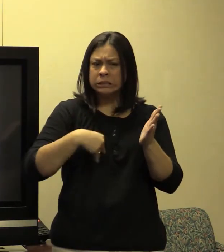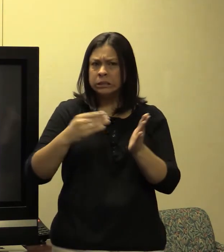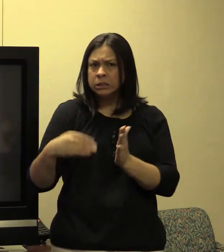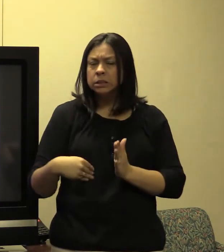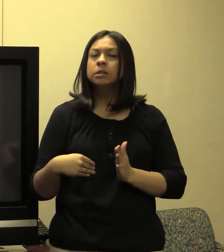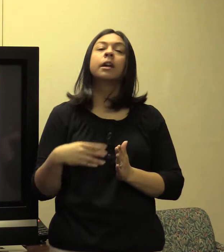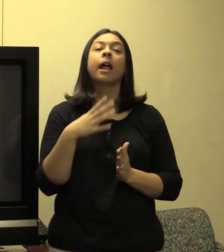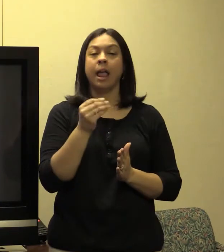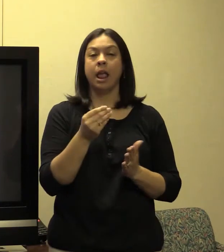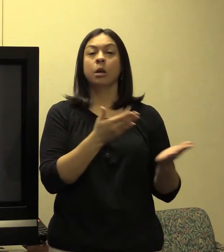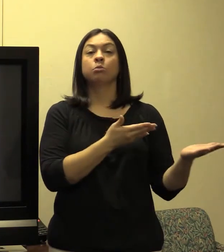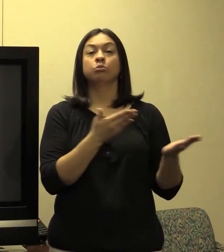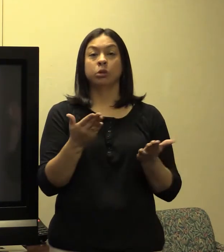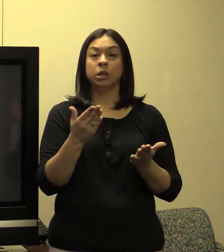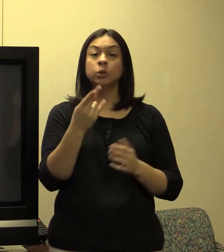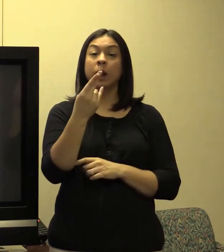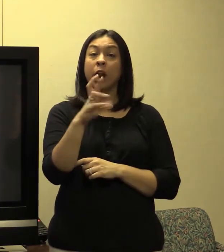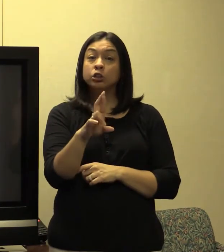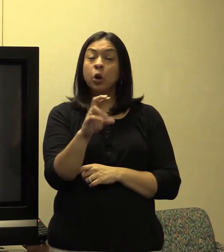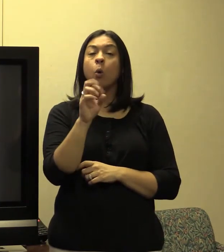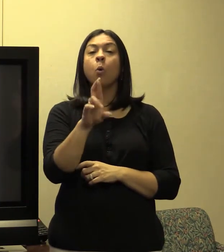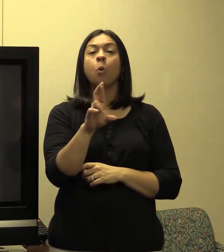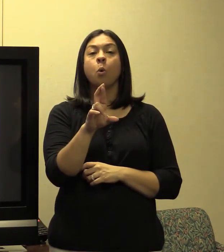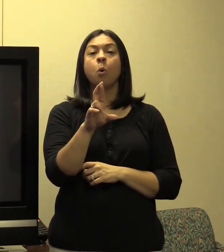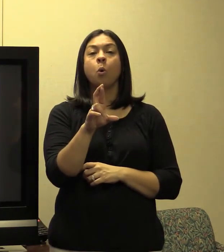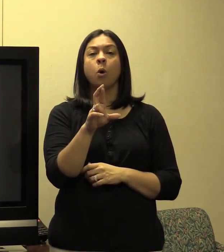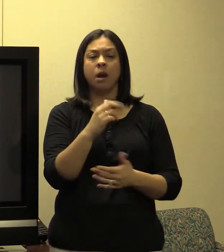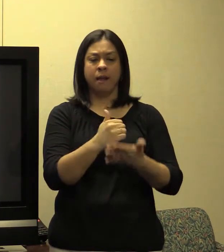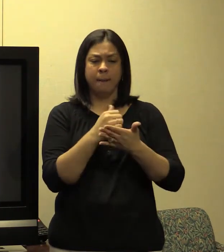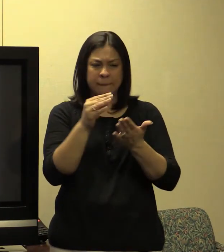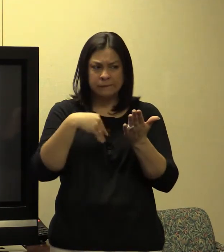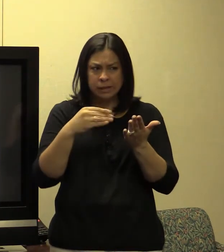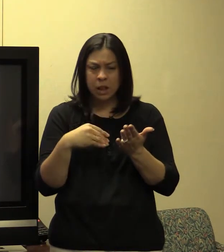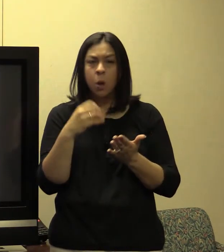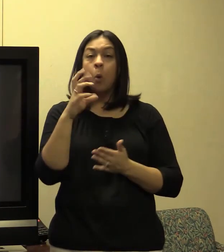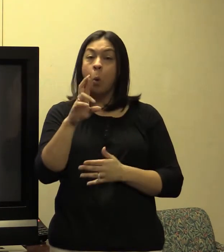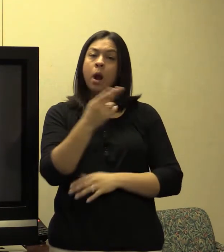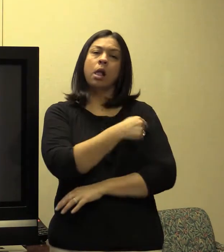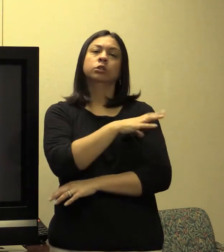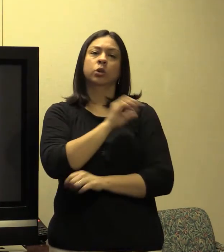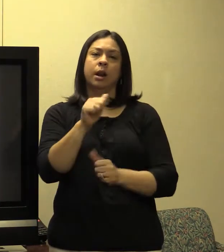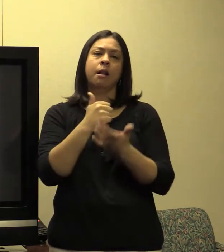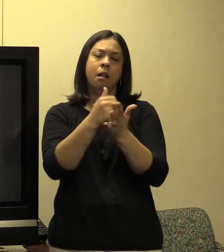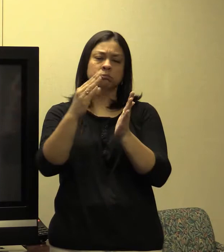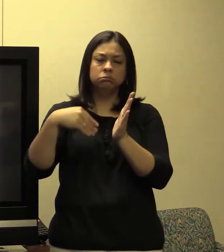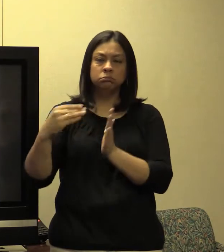to bring them to either HR to help fill out, or also to the health center.